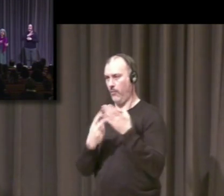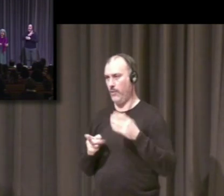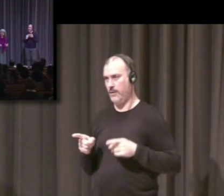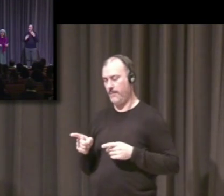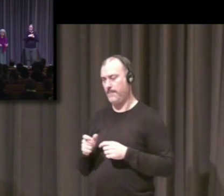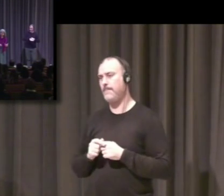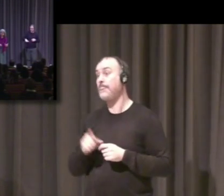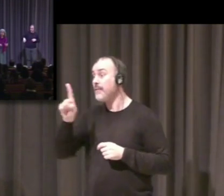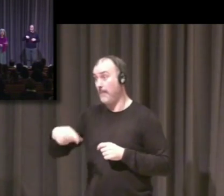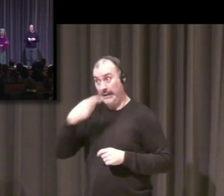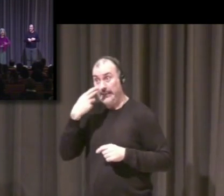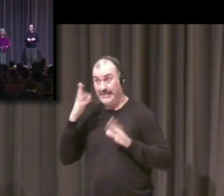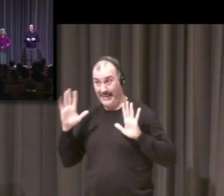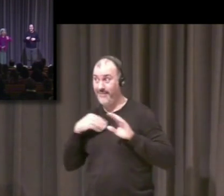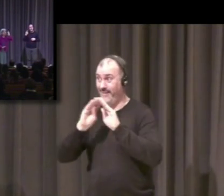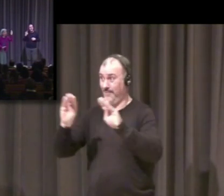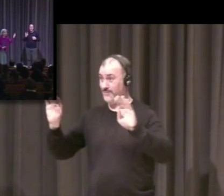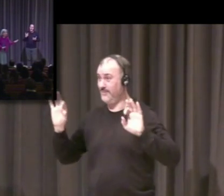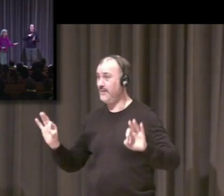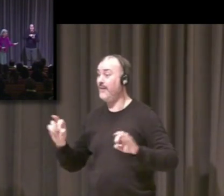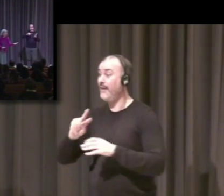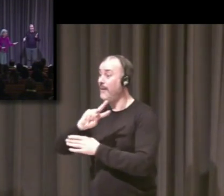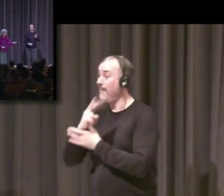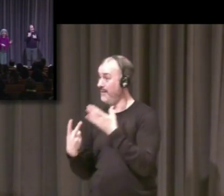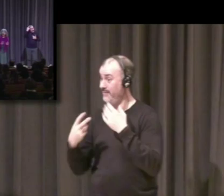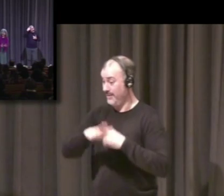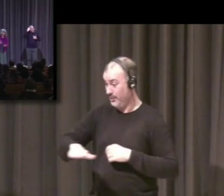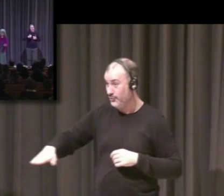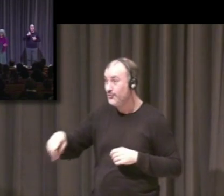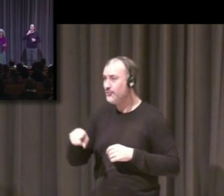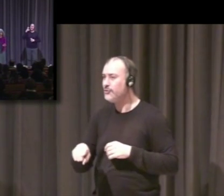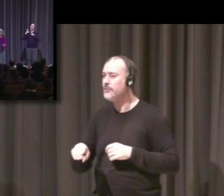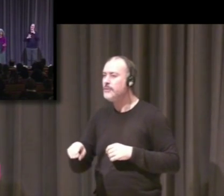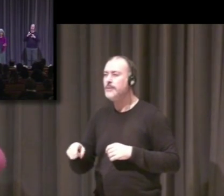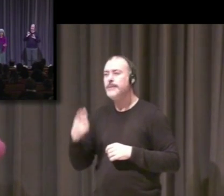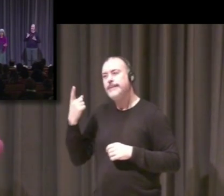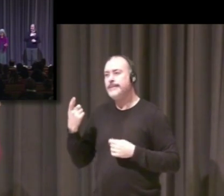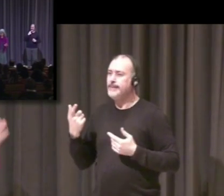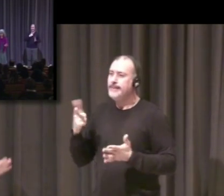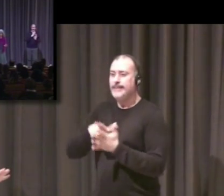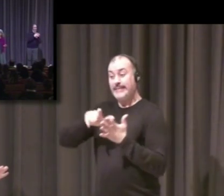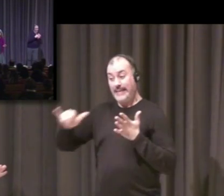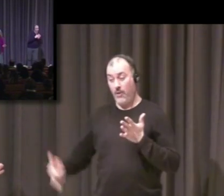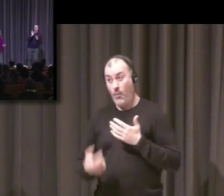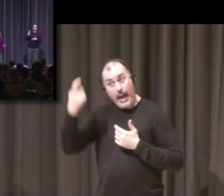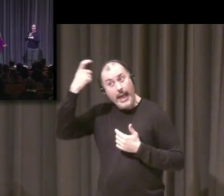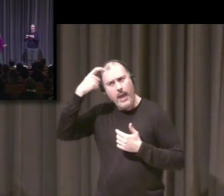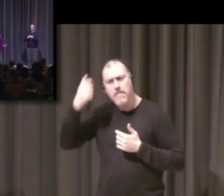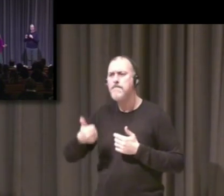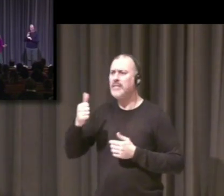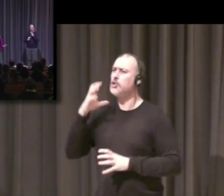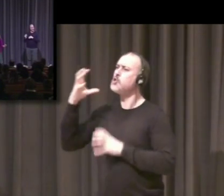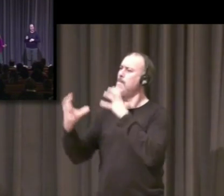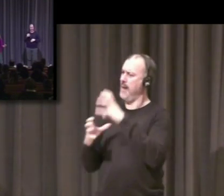complex language in both their signing and their writing, if they're a writer,